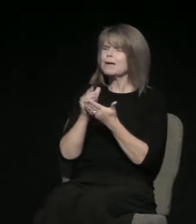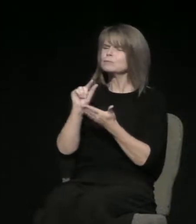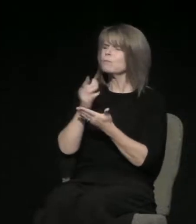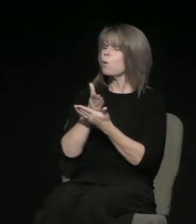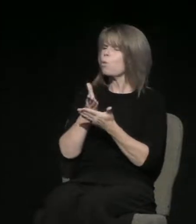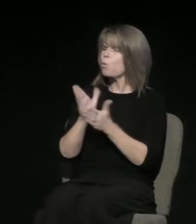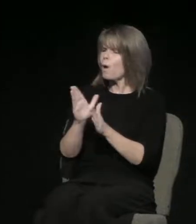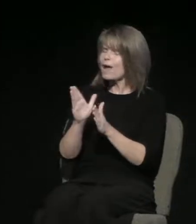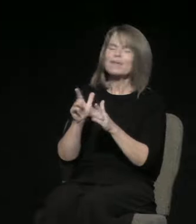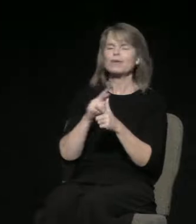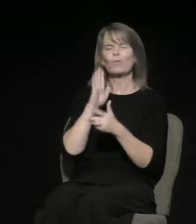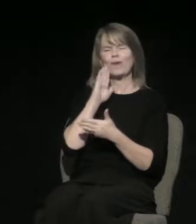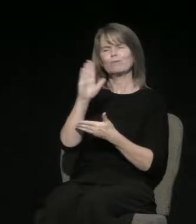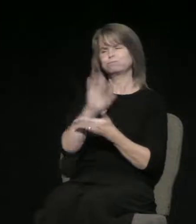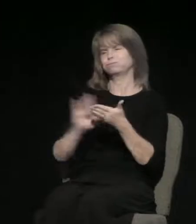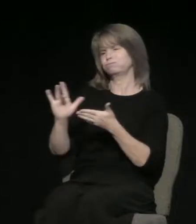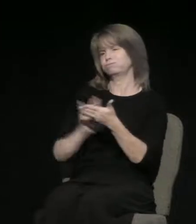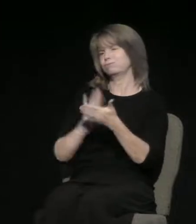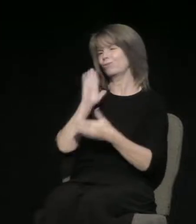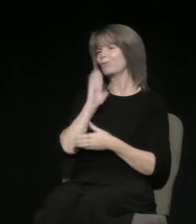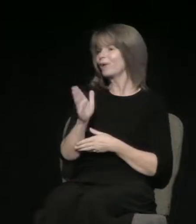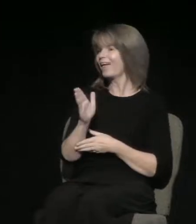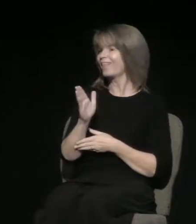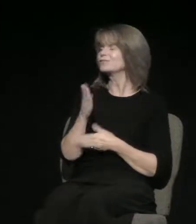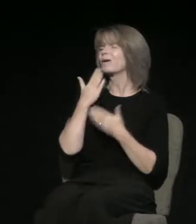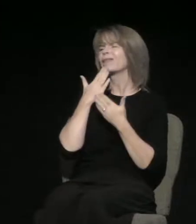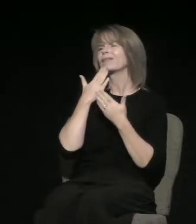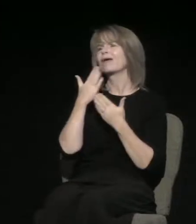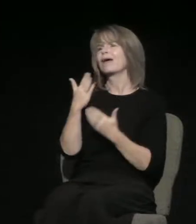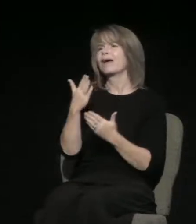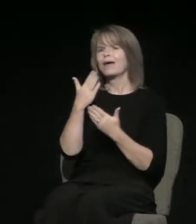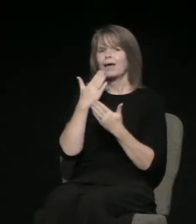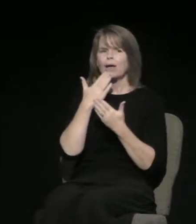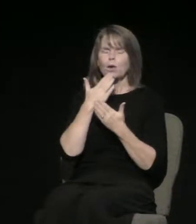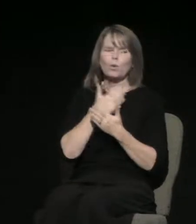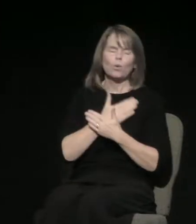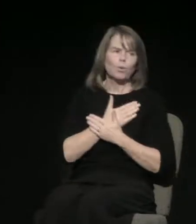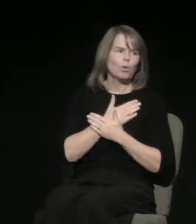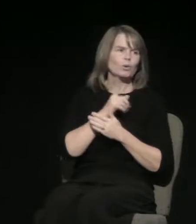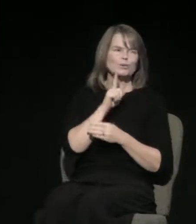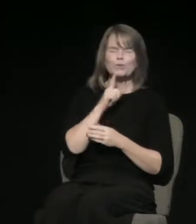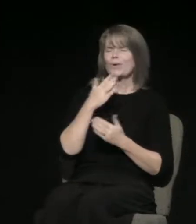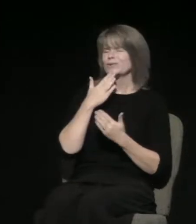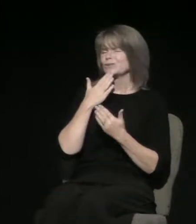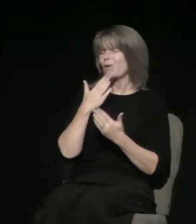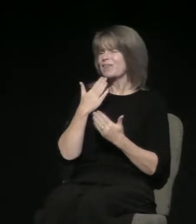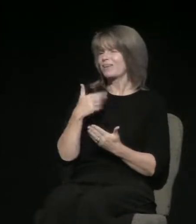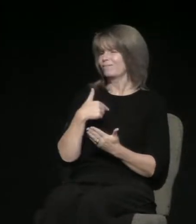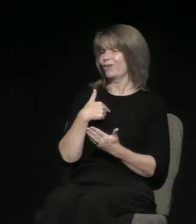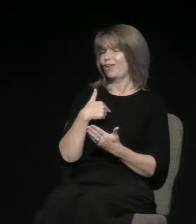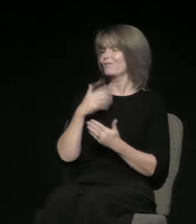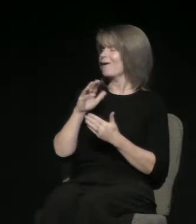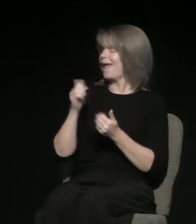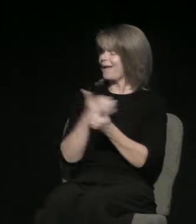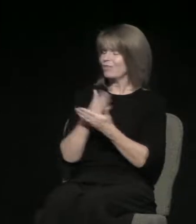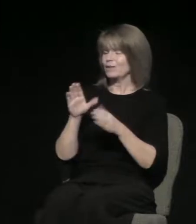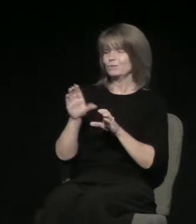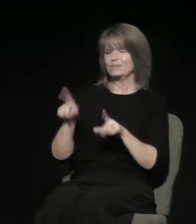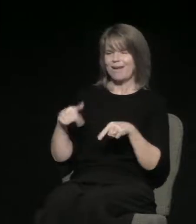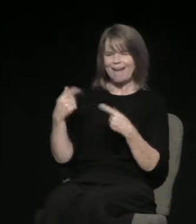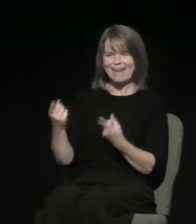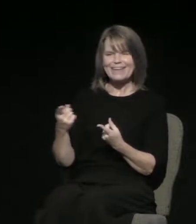Then we would get it knocked out And so thank you again I am indeed grateful For all that you've done